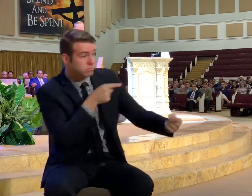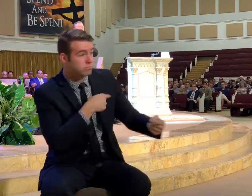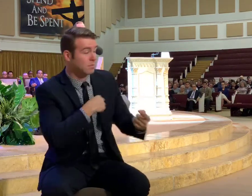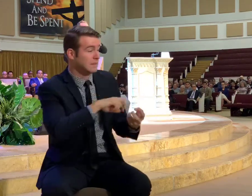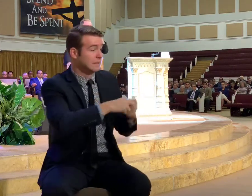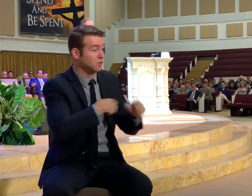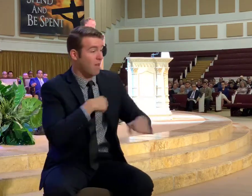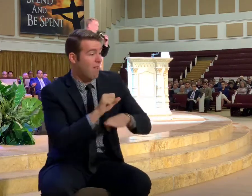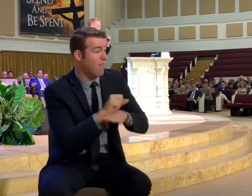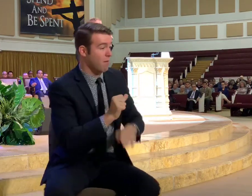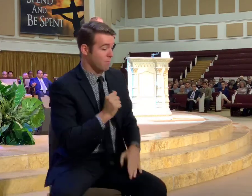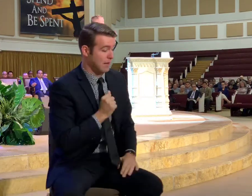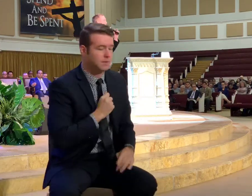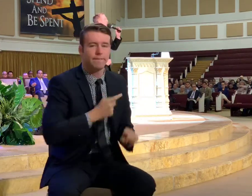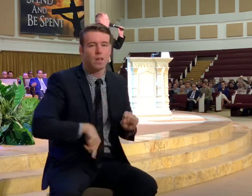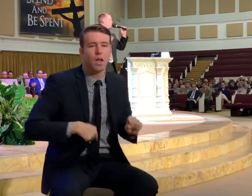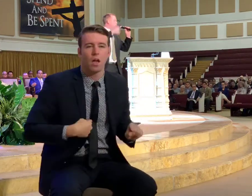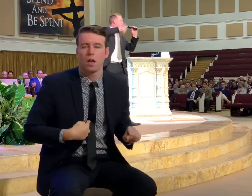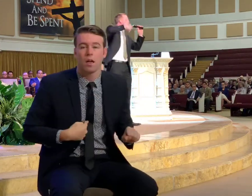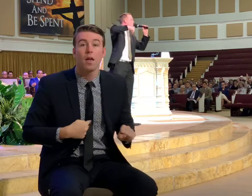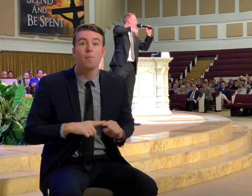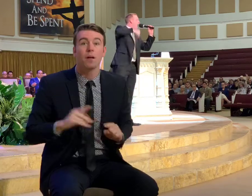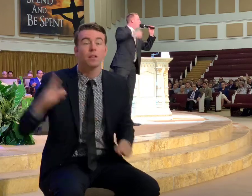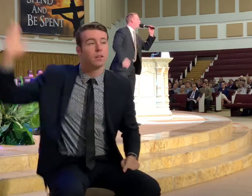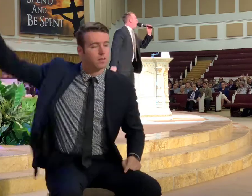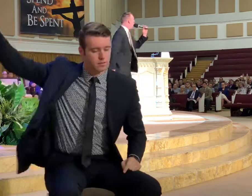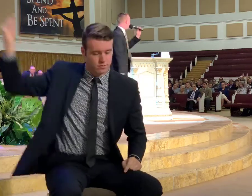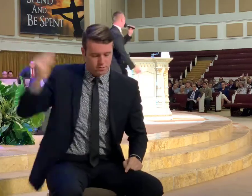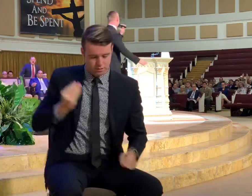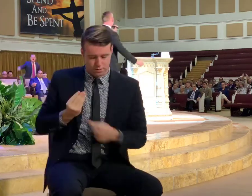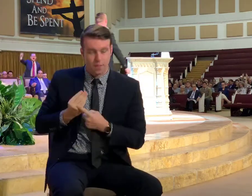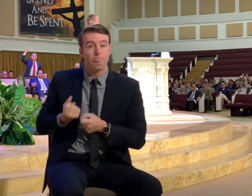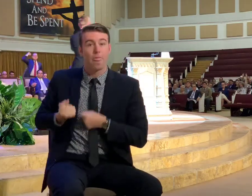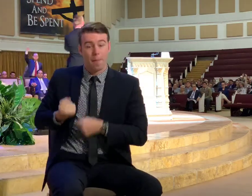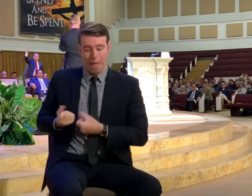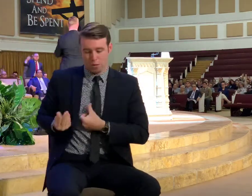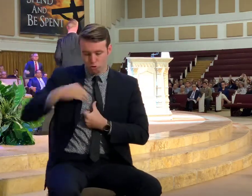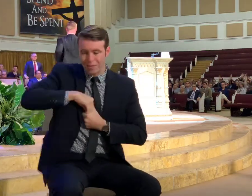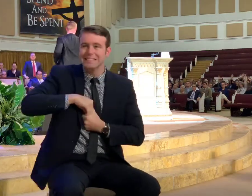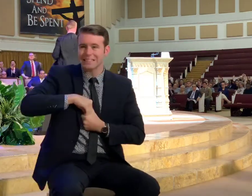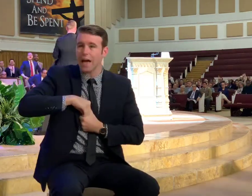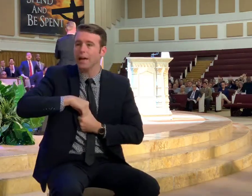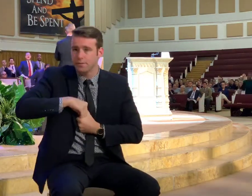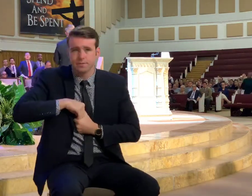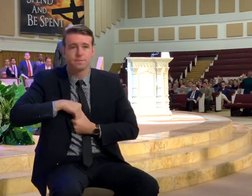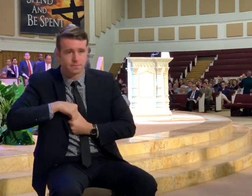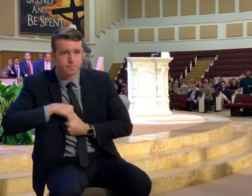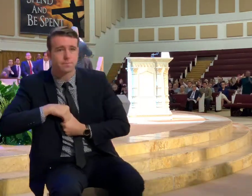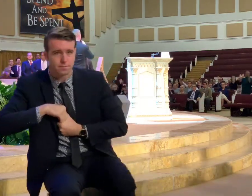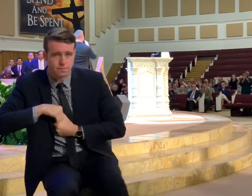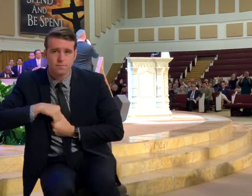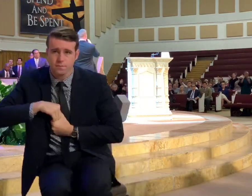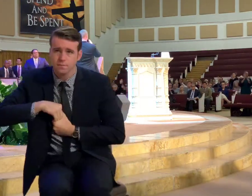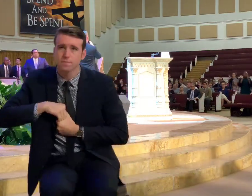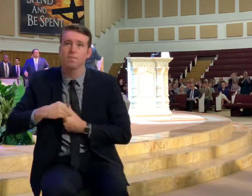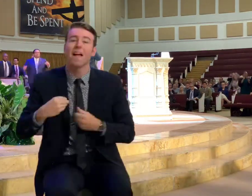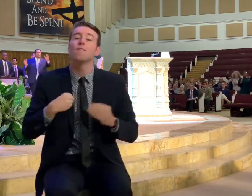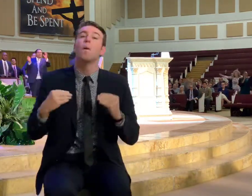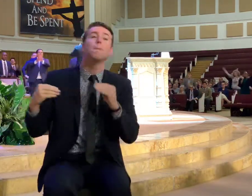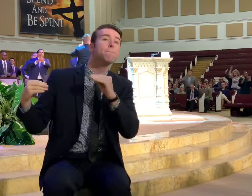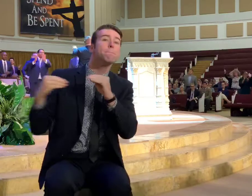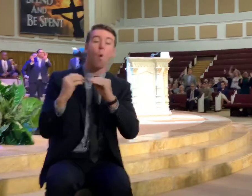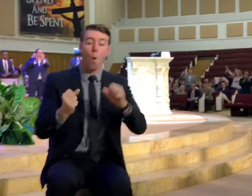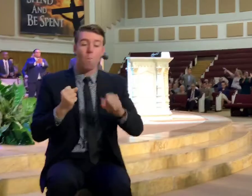not be greater than everything around you, but you got a power on the inside that's more